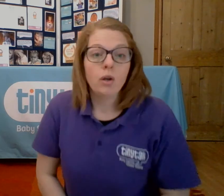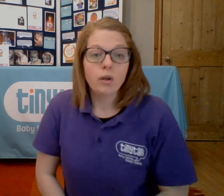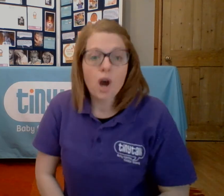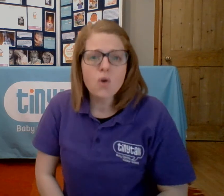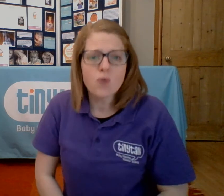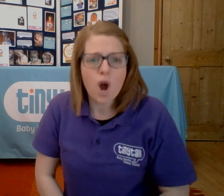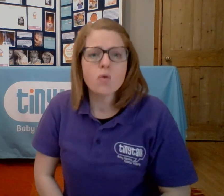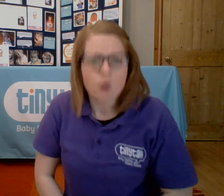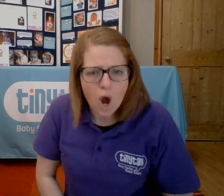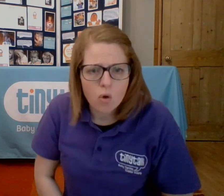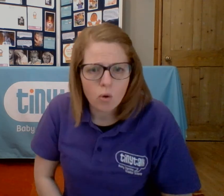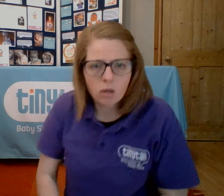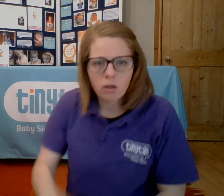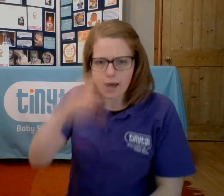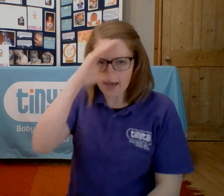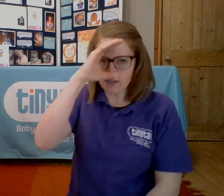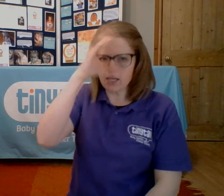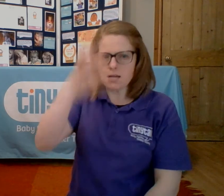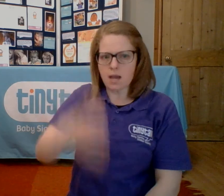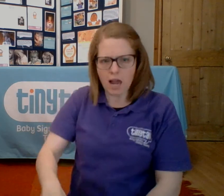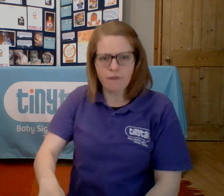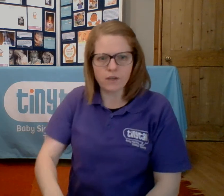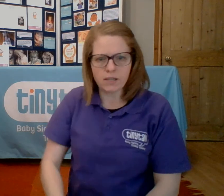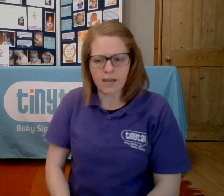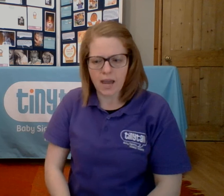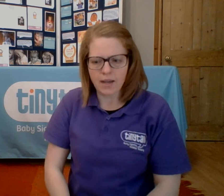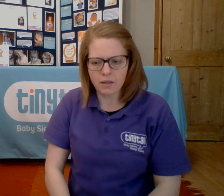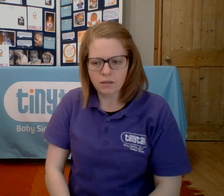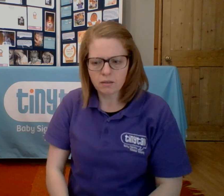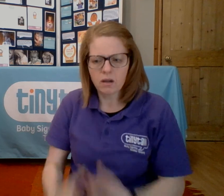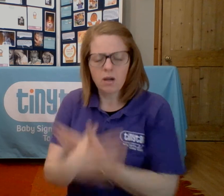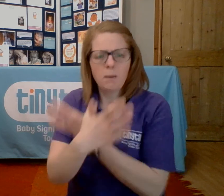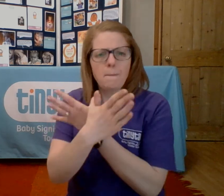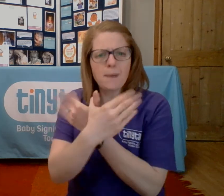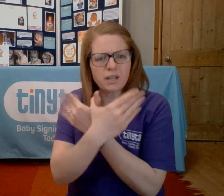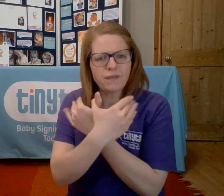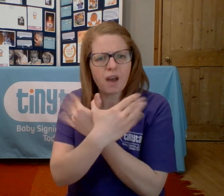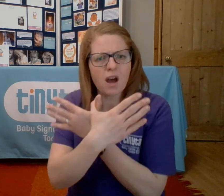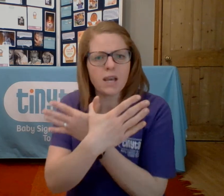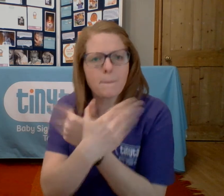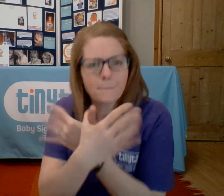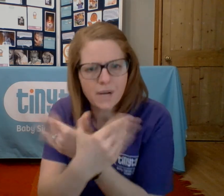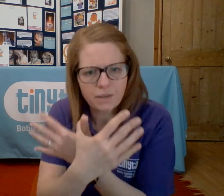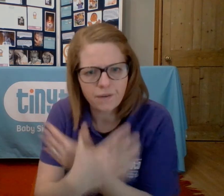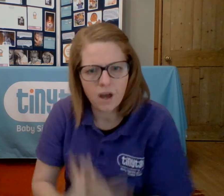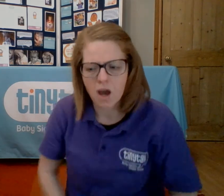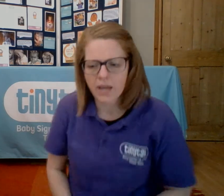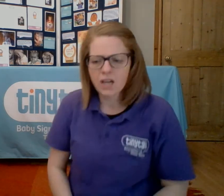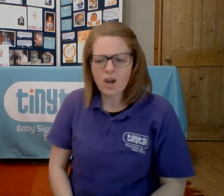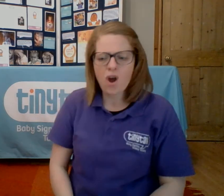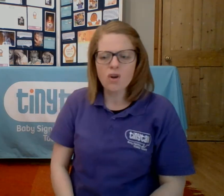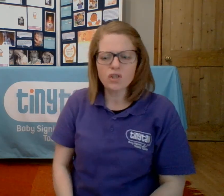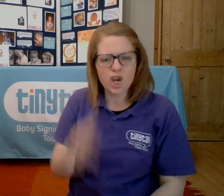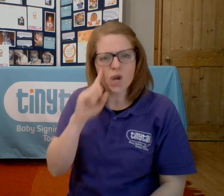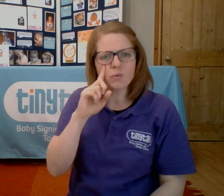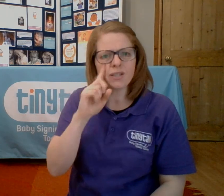No, no, no. That's the elephant again. Butterfly, butterfly, can't you